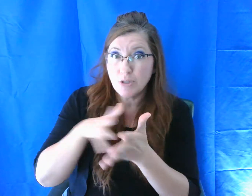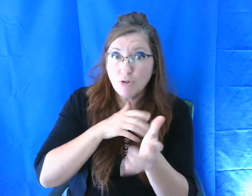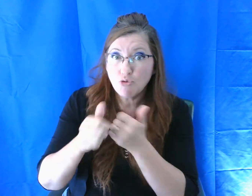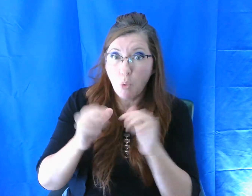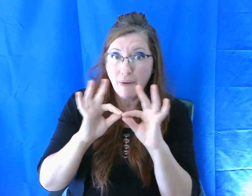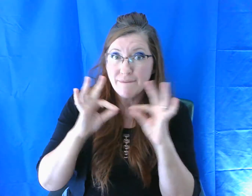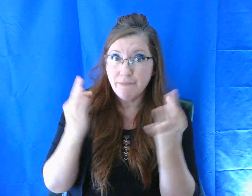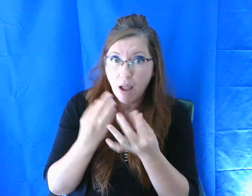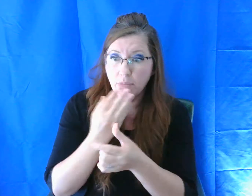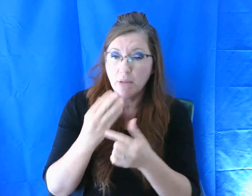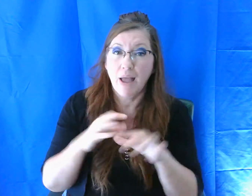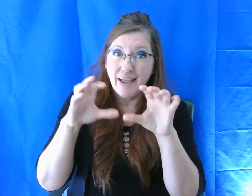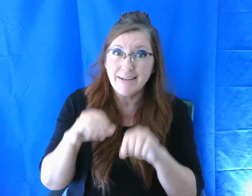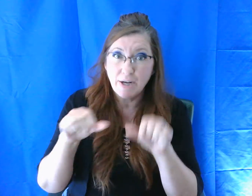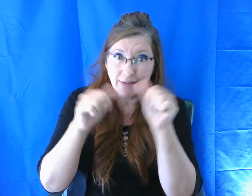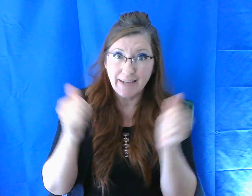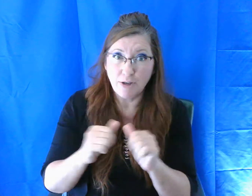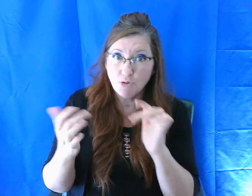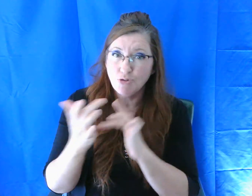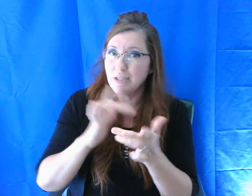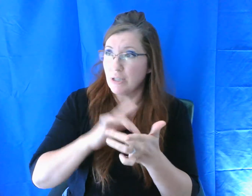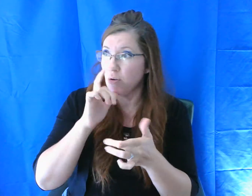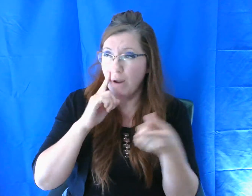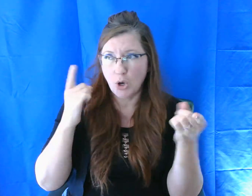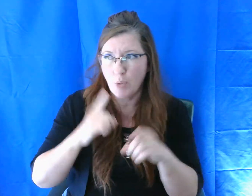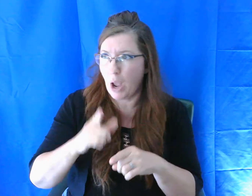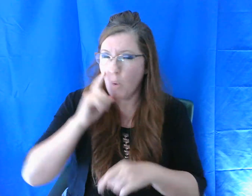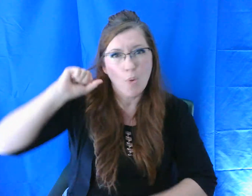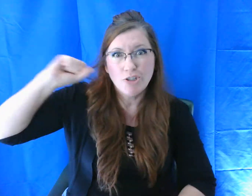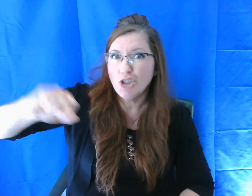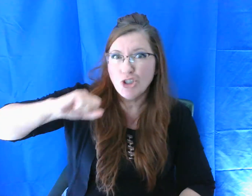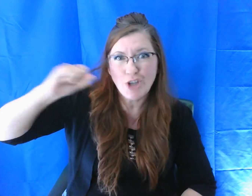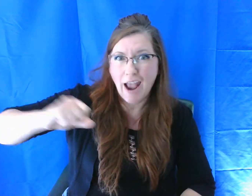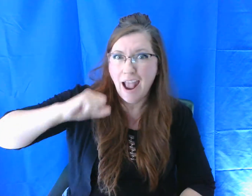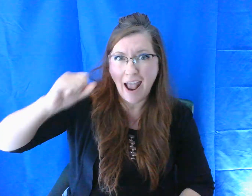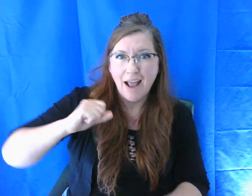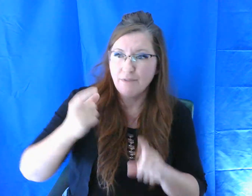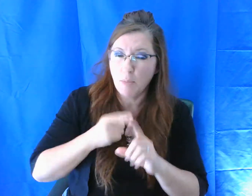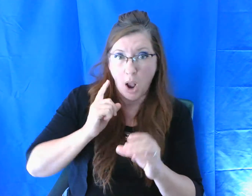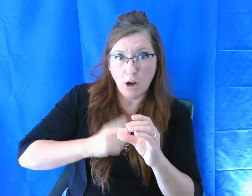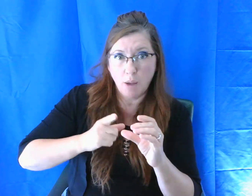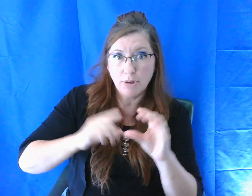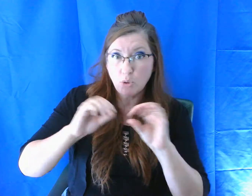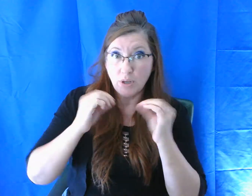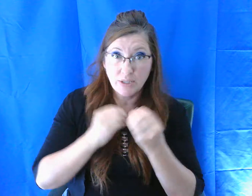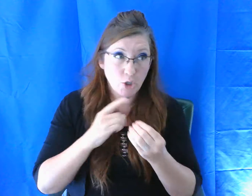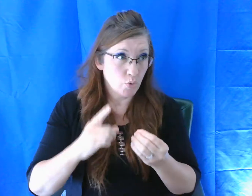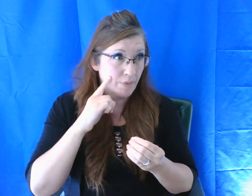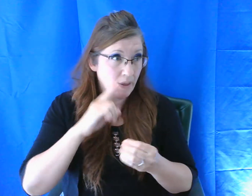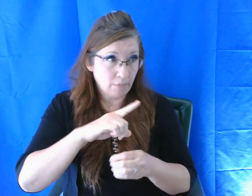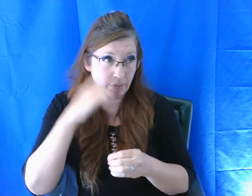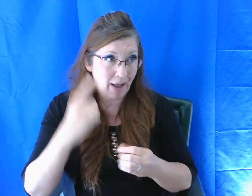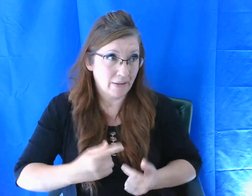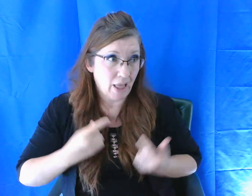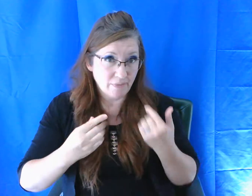want to tear down statues of Jesus, and I don't agree with that. So no, I will not chant the chants from a communist organization. You don't believe Black Lives Matter? I do not like the organization,